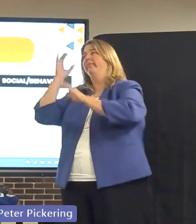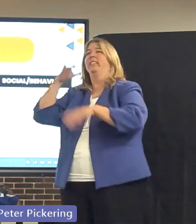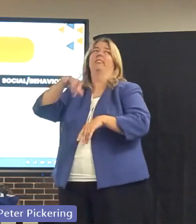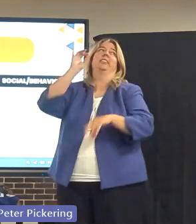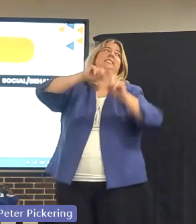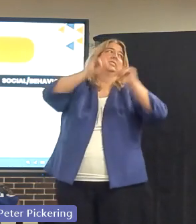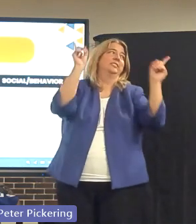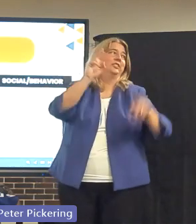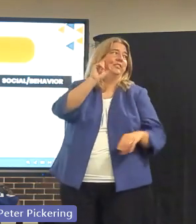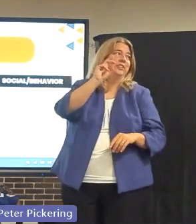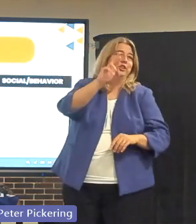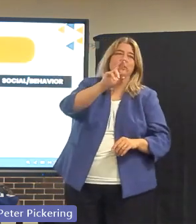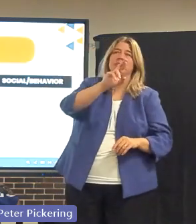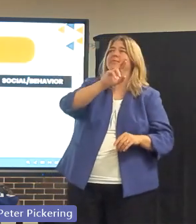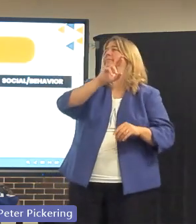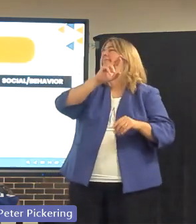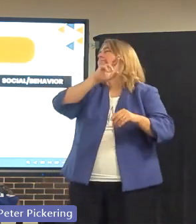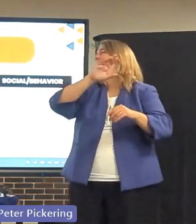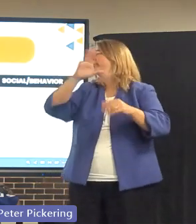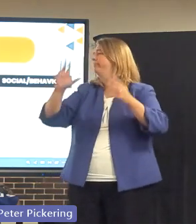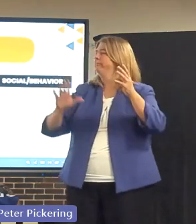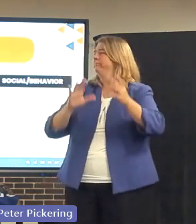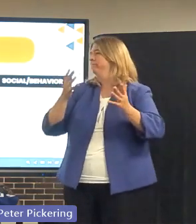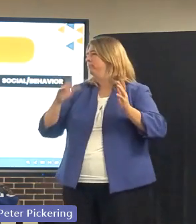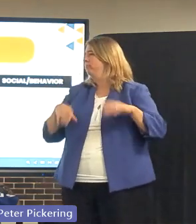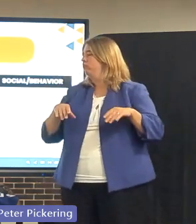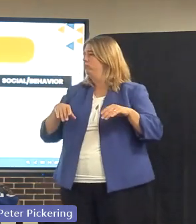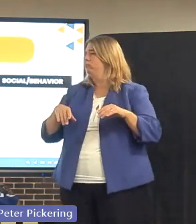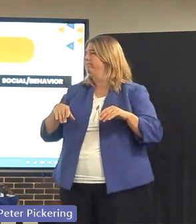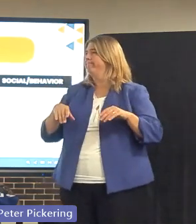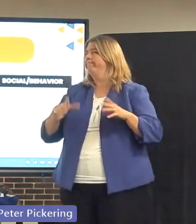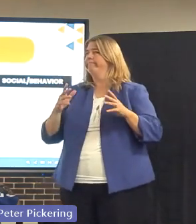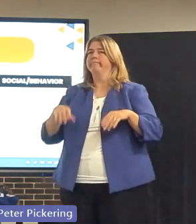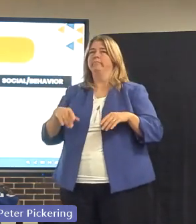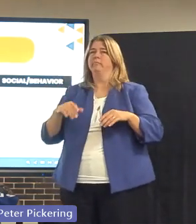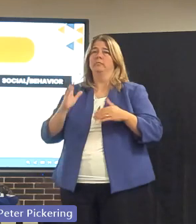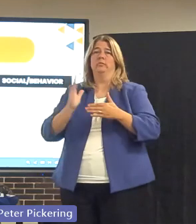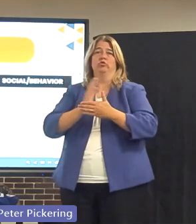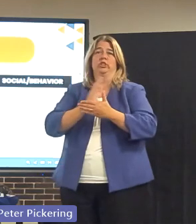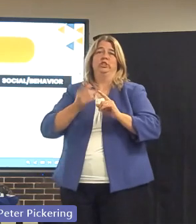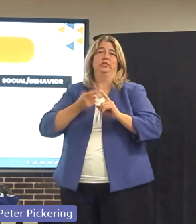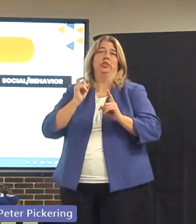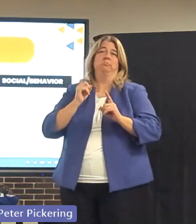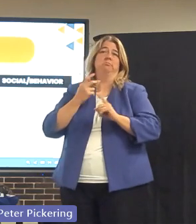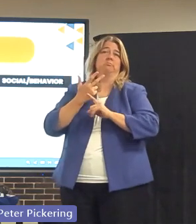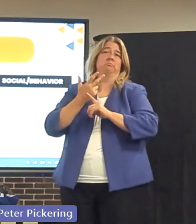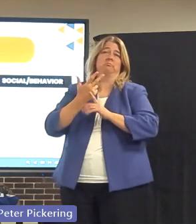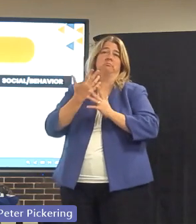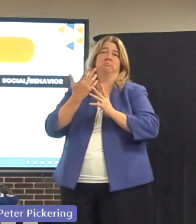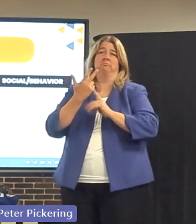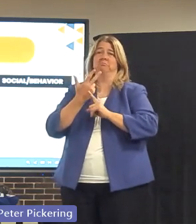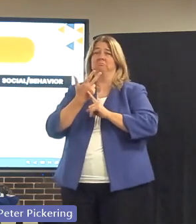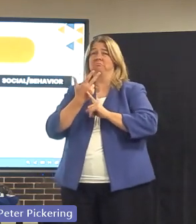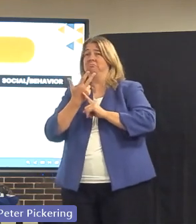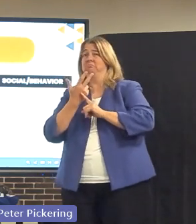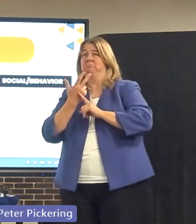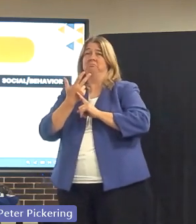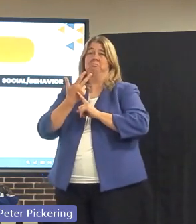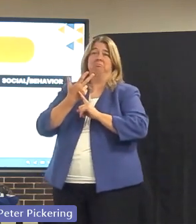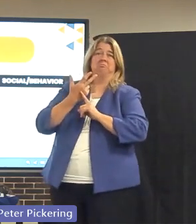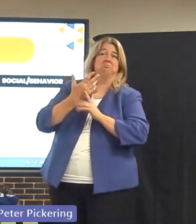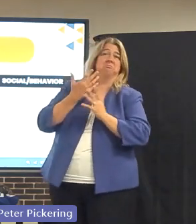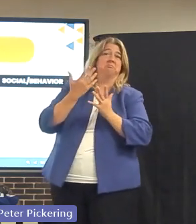to become state vendors because it is such a lengthy process. If they're only, gaining a small amount of